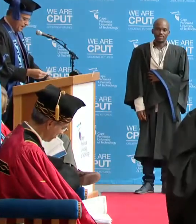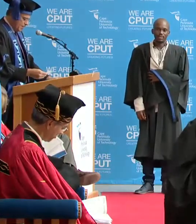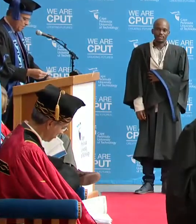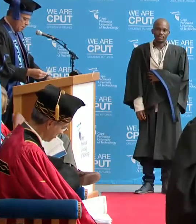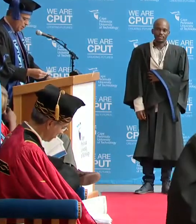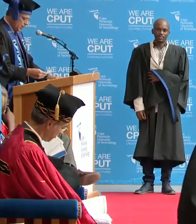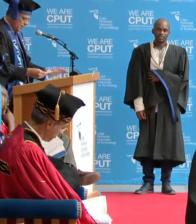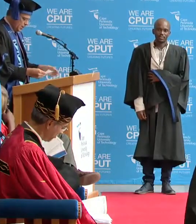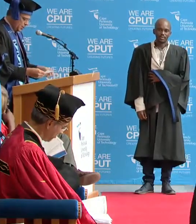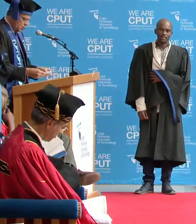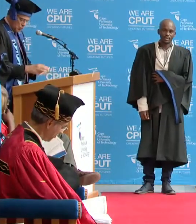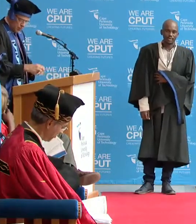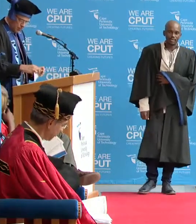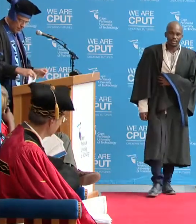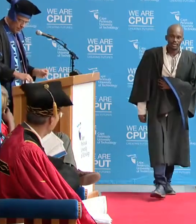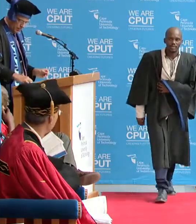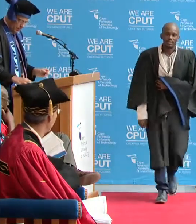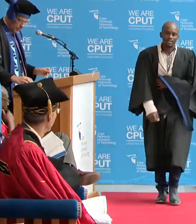Emmanuel Moji Letulu.